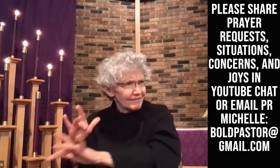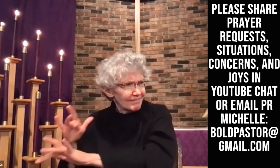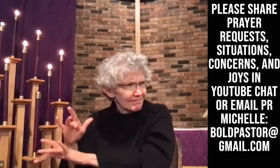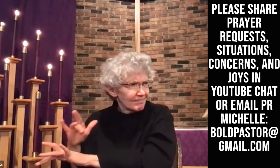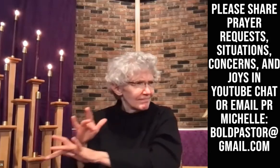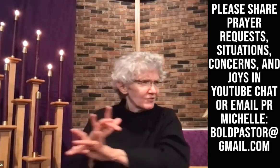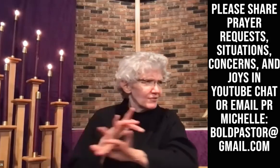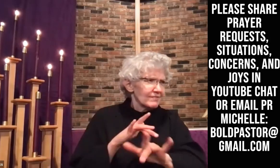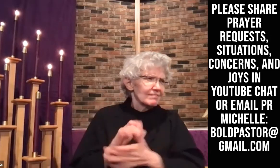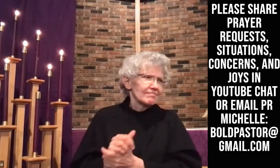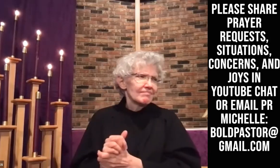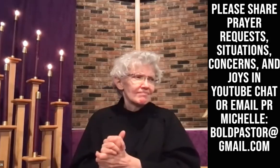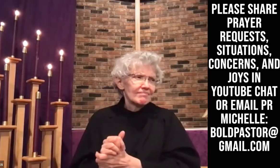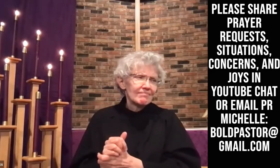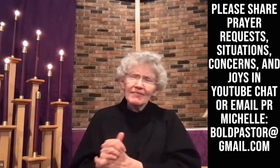Merciful God,